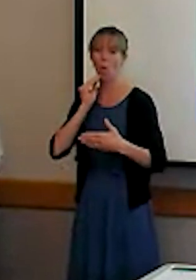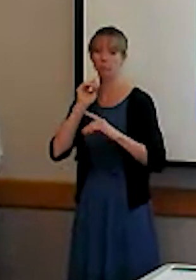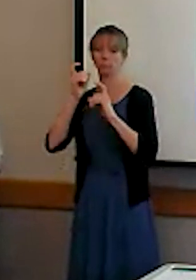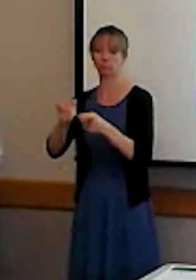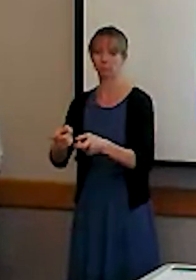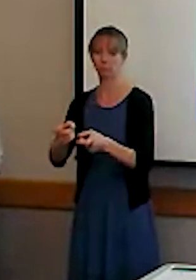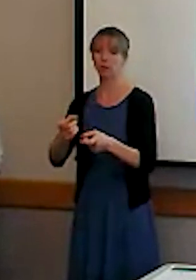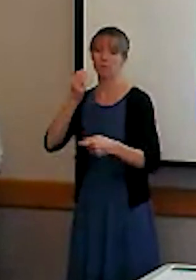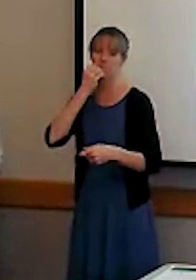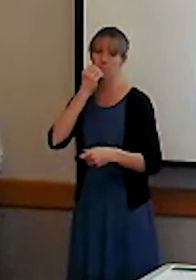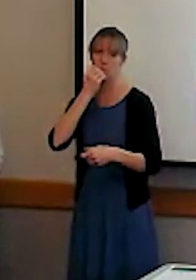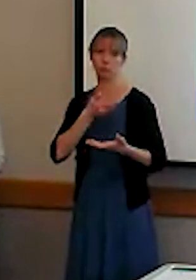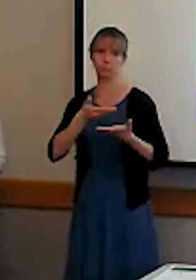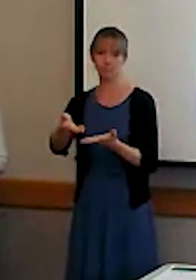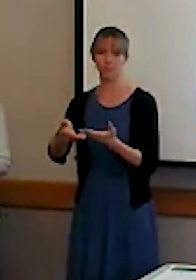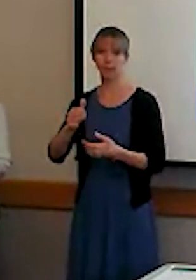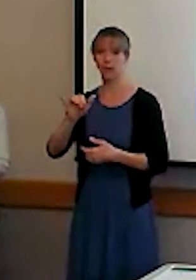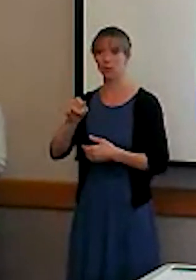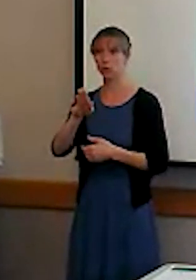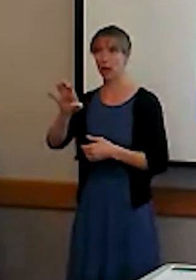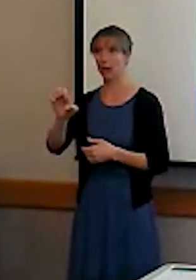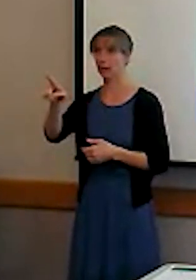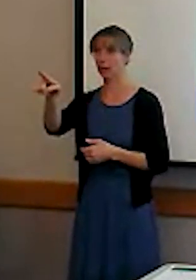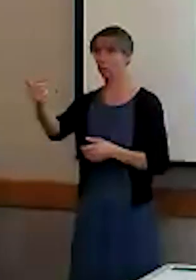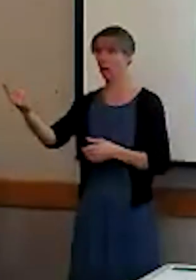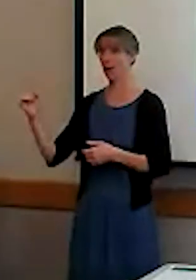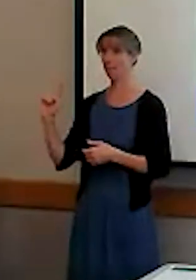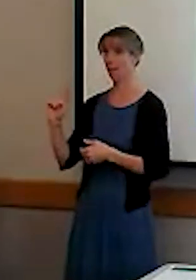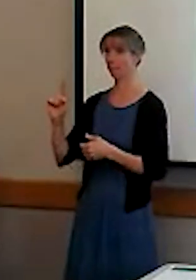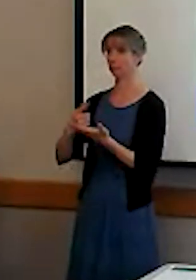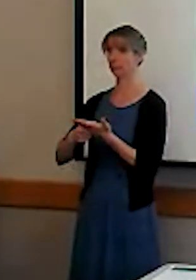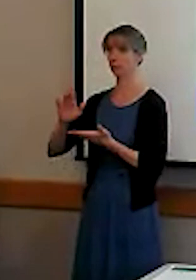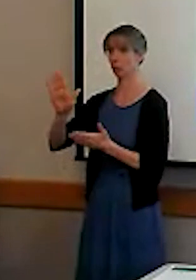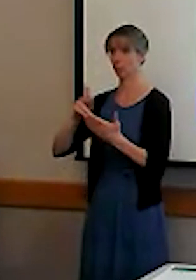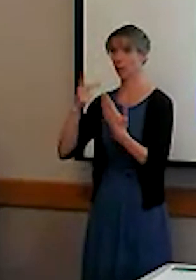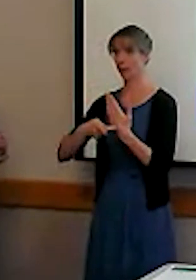So without further ado, we'll have Jacqui come up and talk about her program.